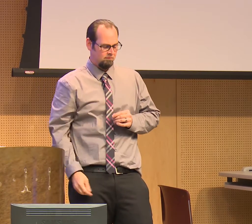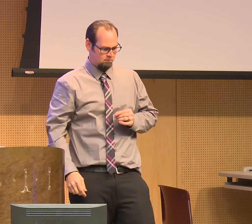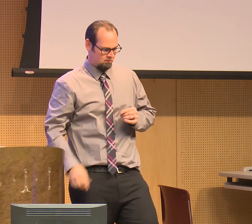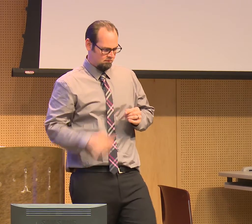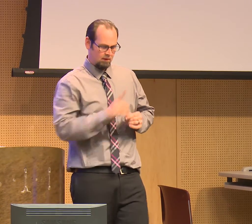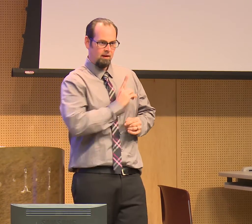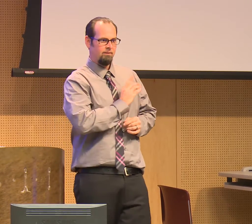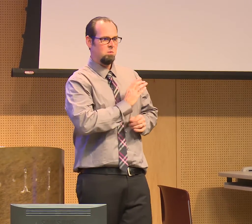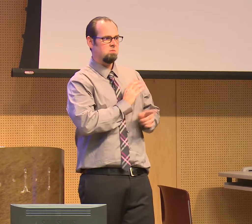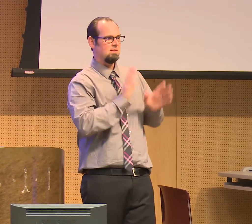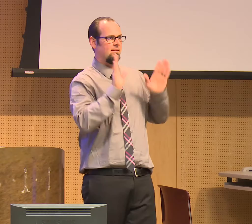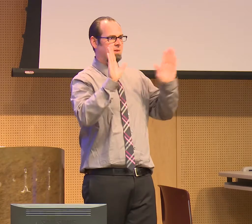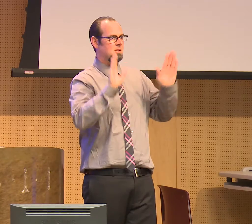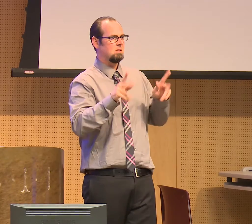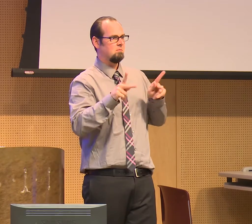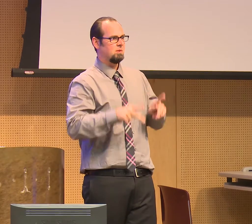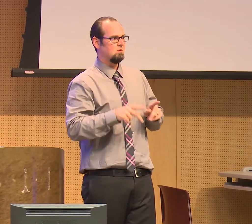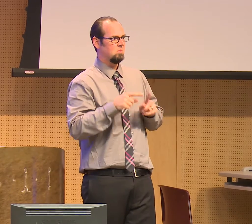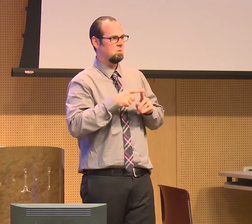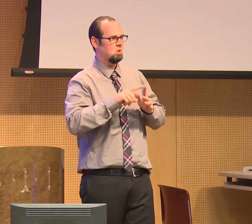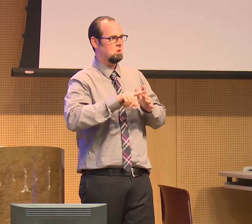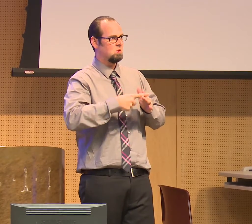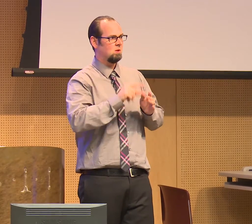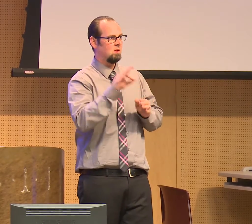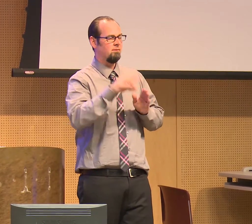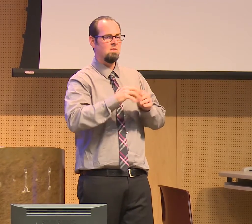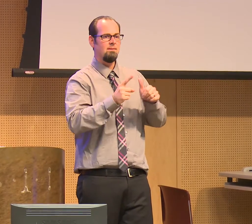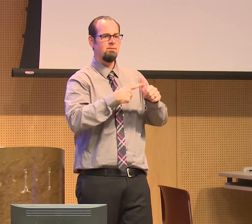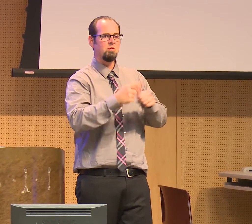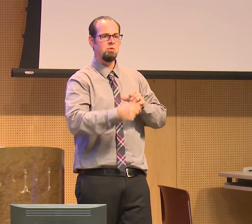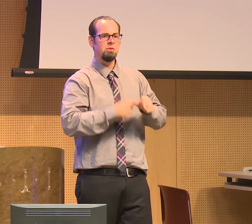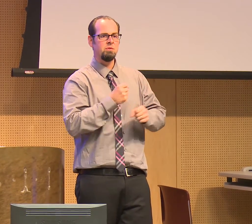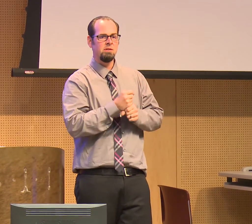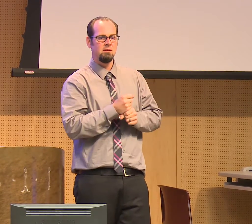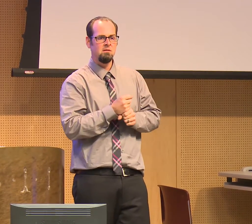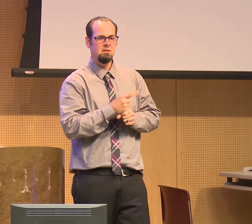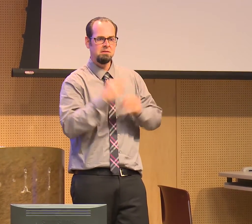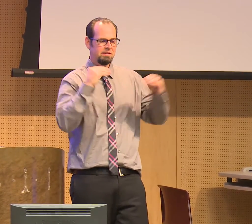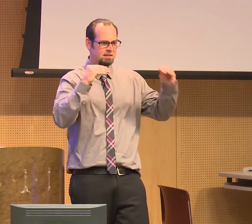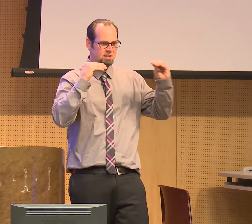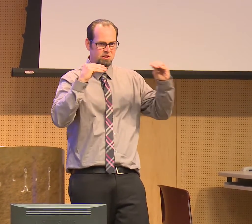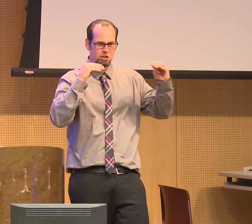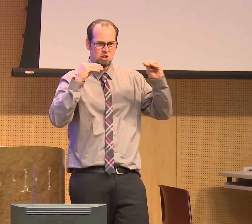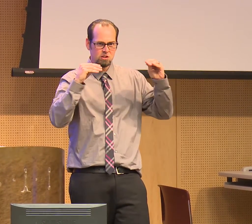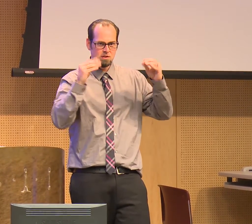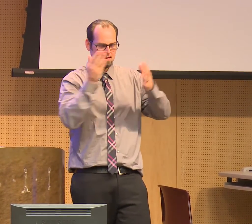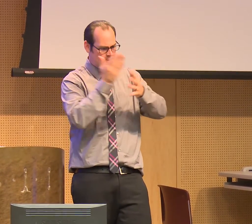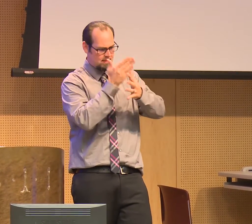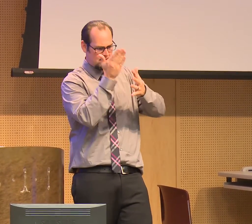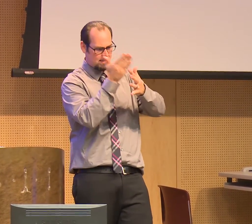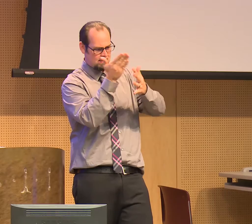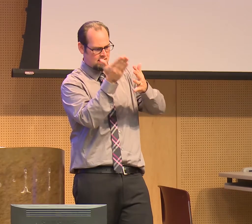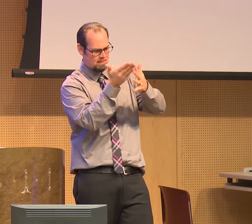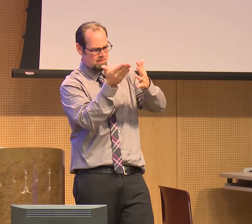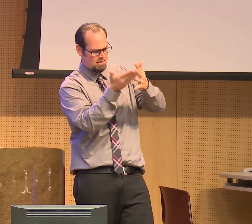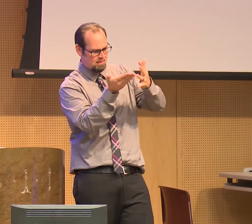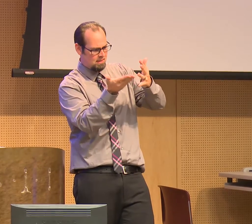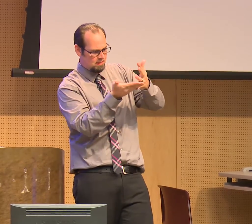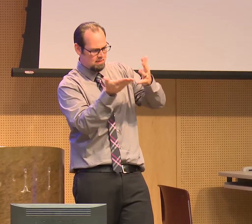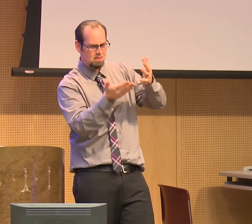And David was an awesome person. I started with him my first year. He taught me so many things,